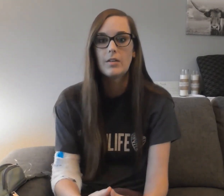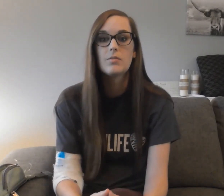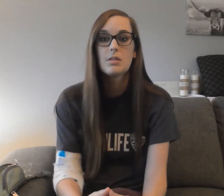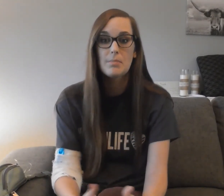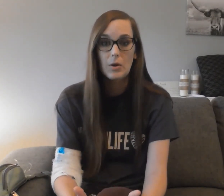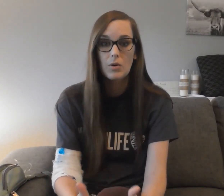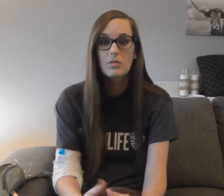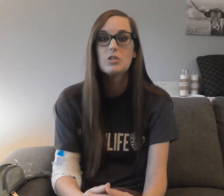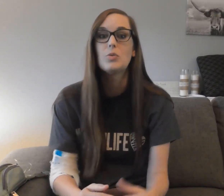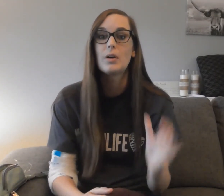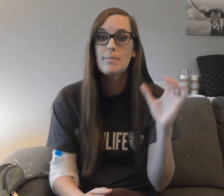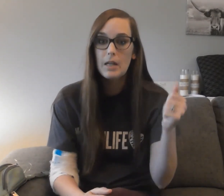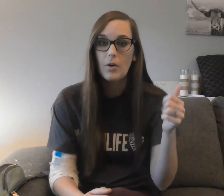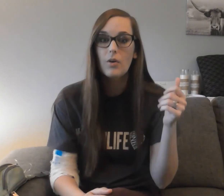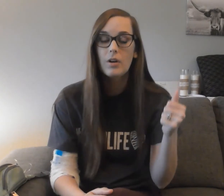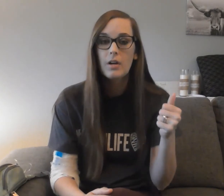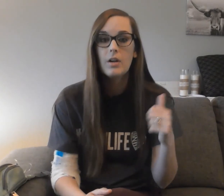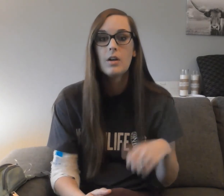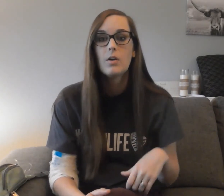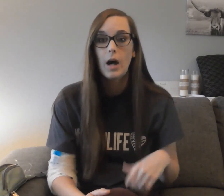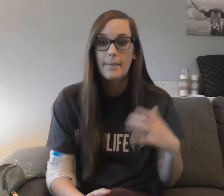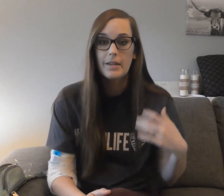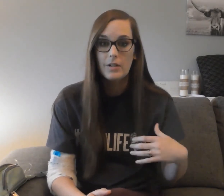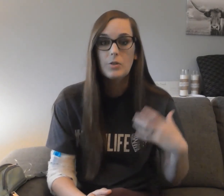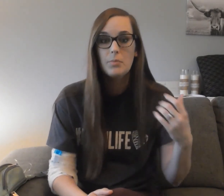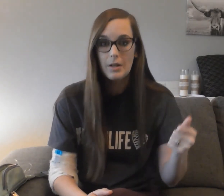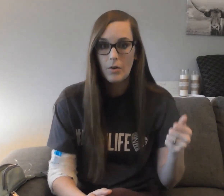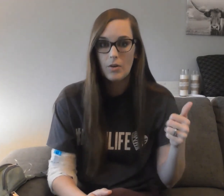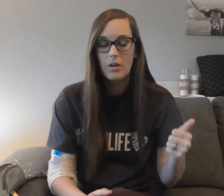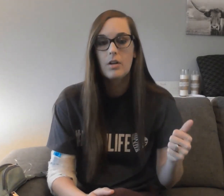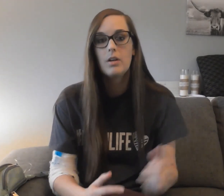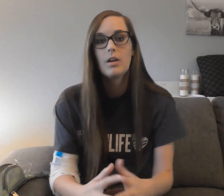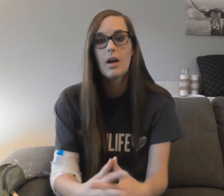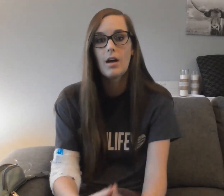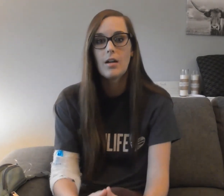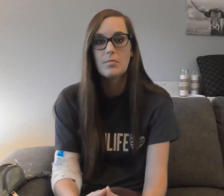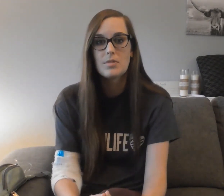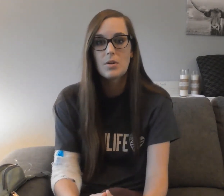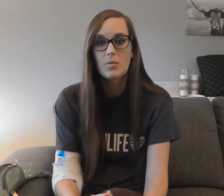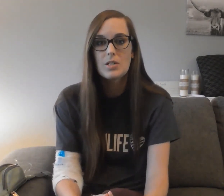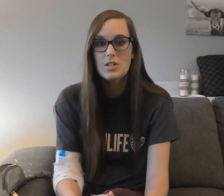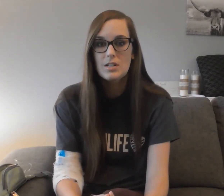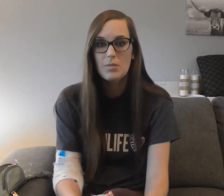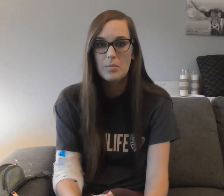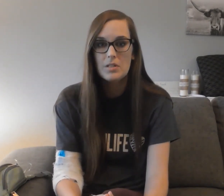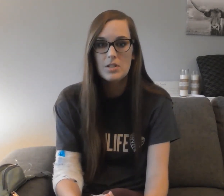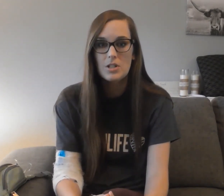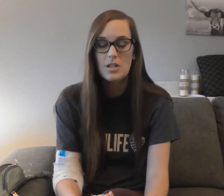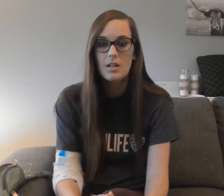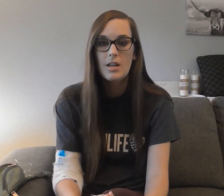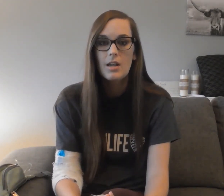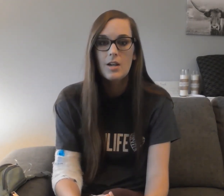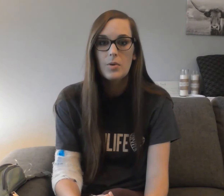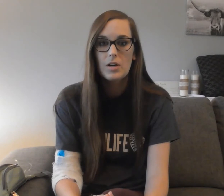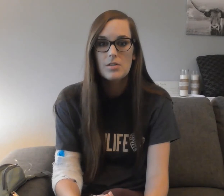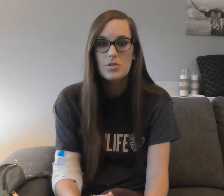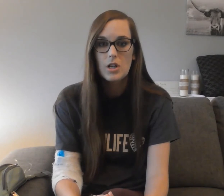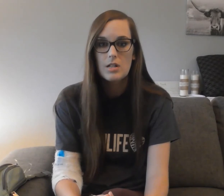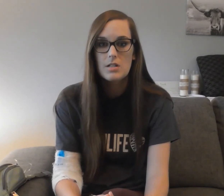the milk, do you want milk? I'm giving you milk. So we just did repetition. And we also tried